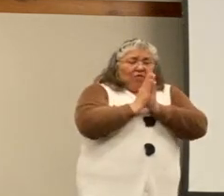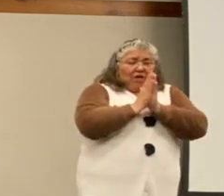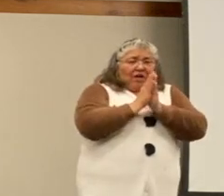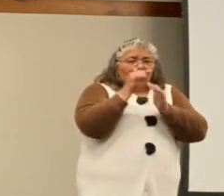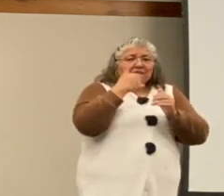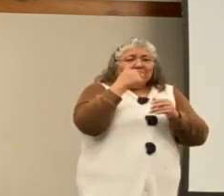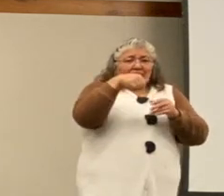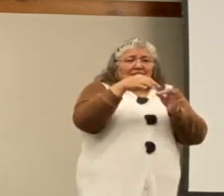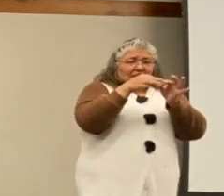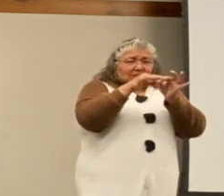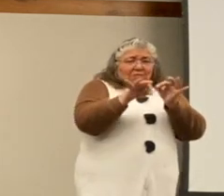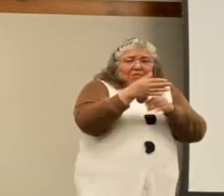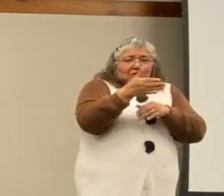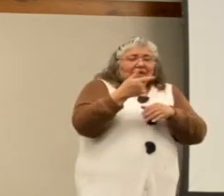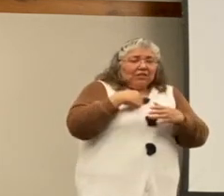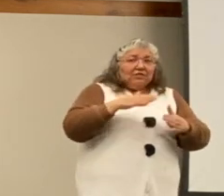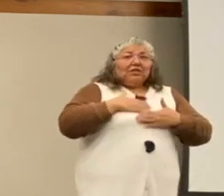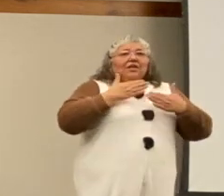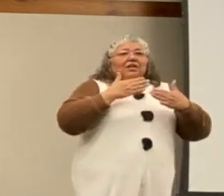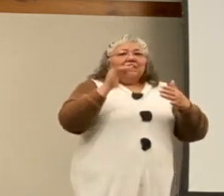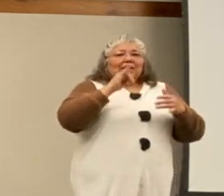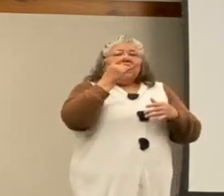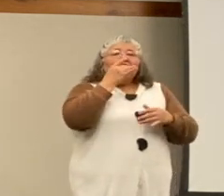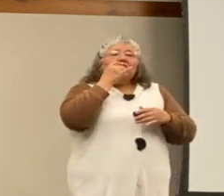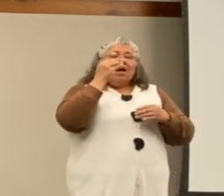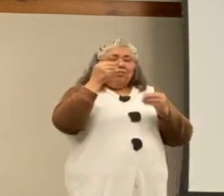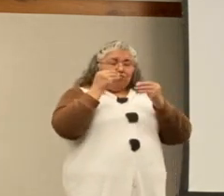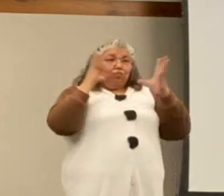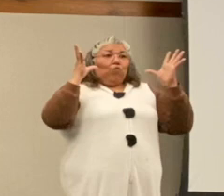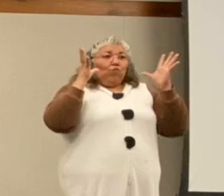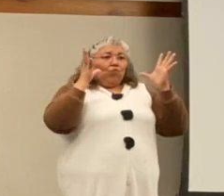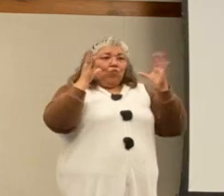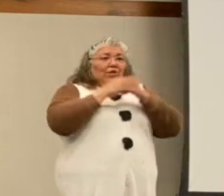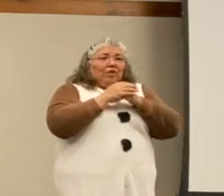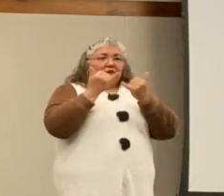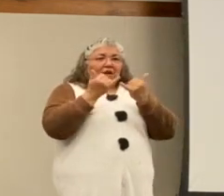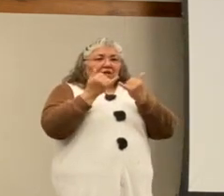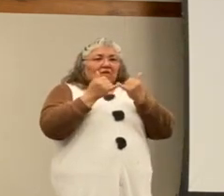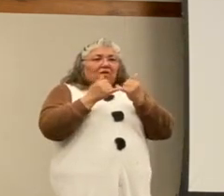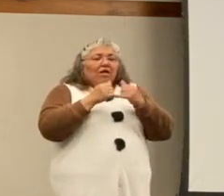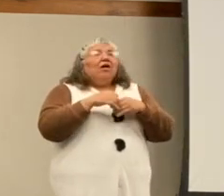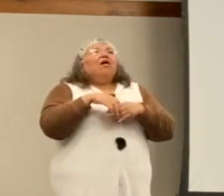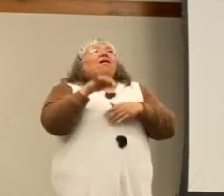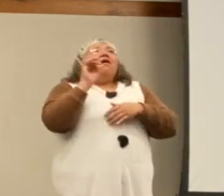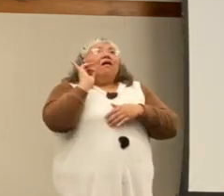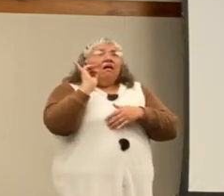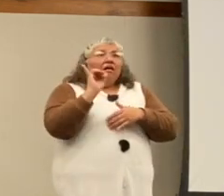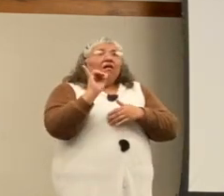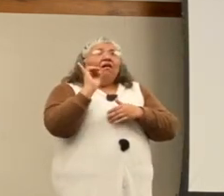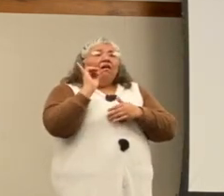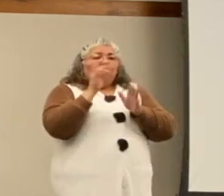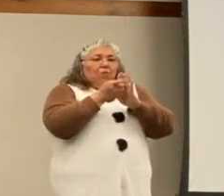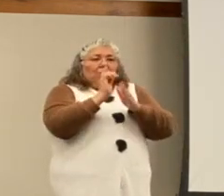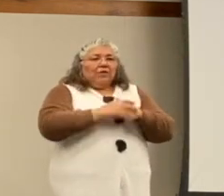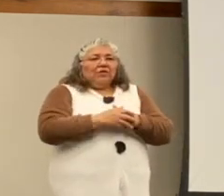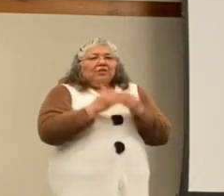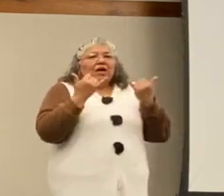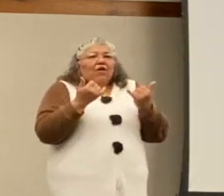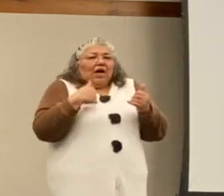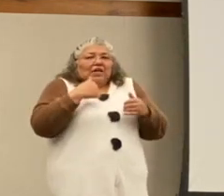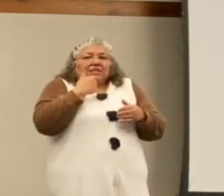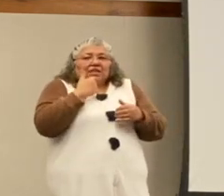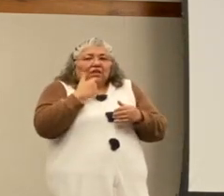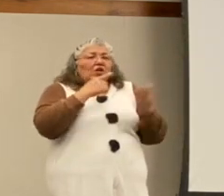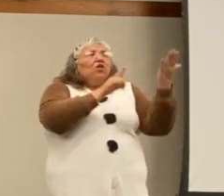simple thing, and he just perked up. It was like a light bulb went on. Like it was an aha moment for him. And all I said